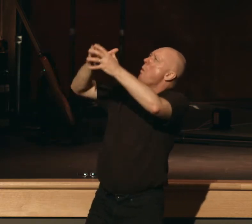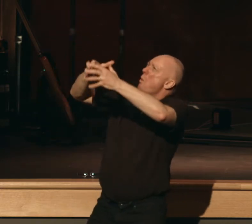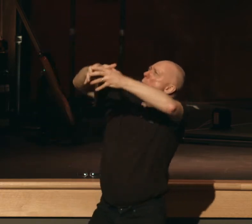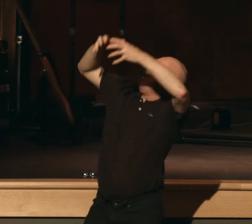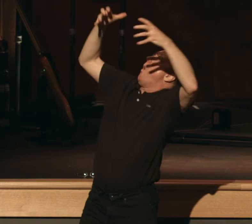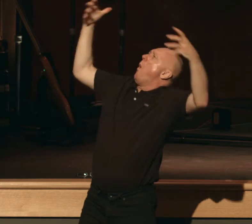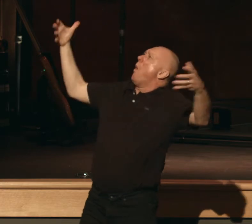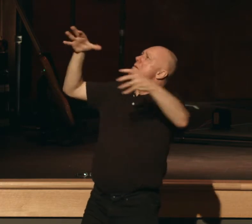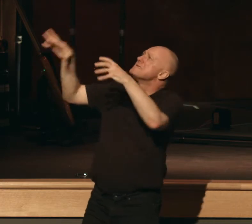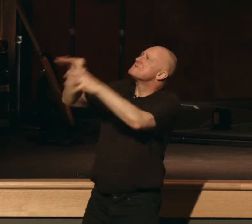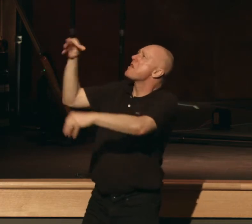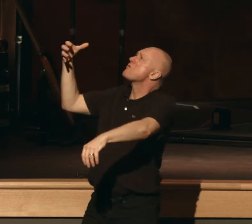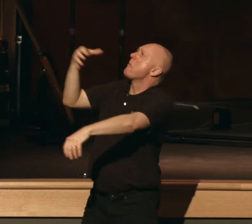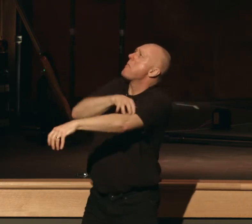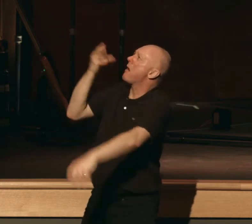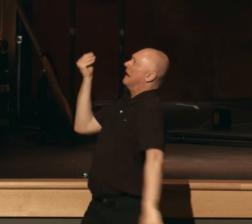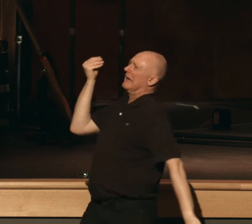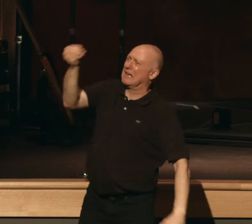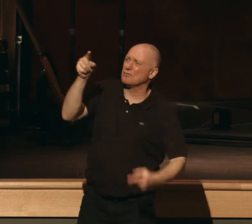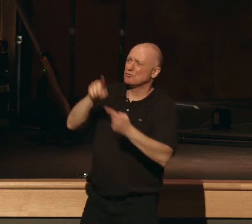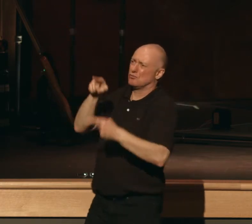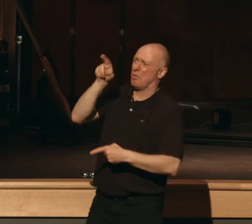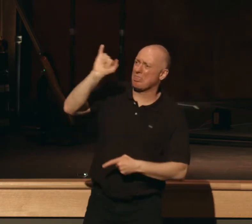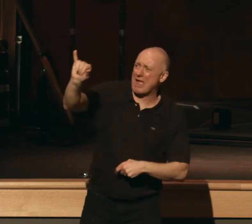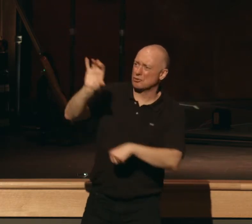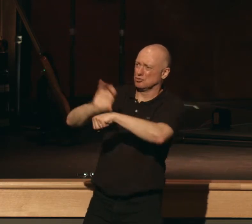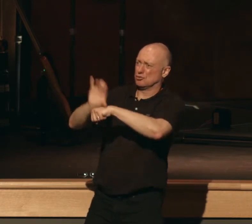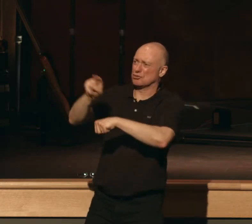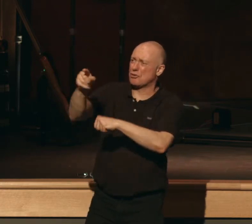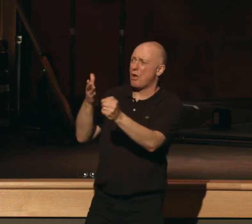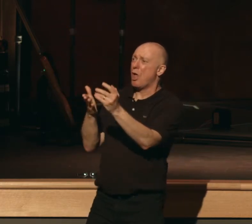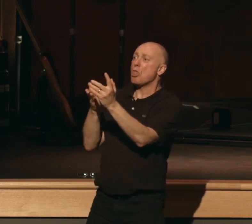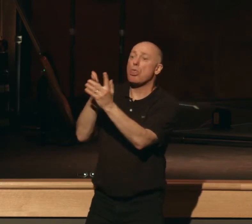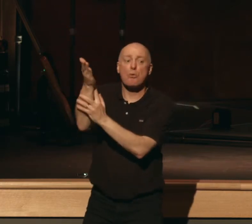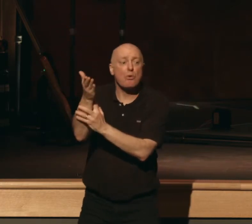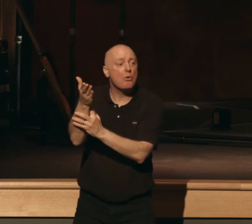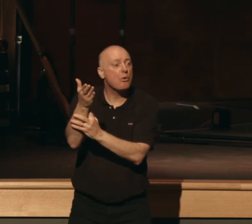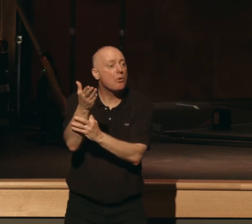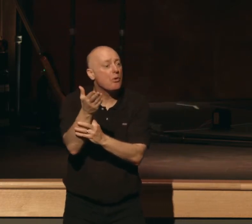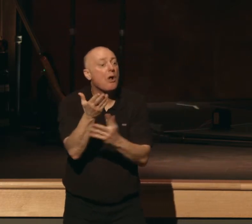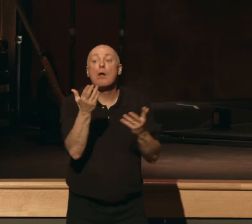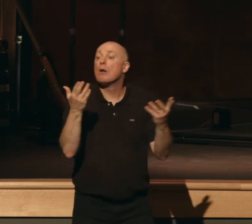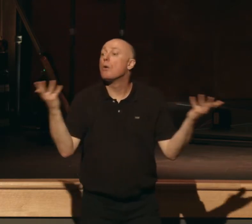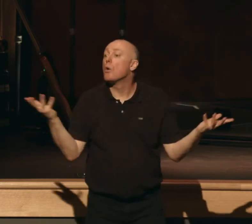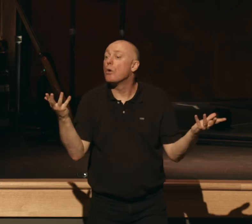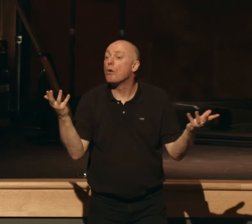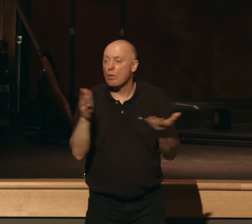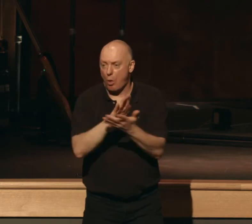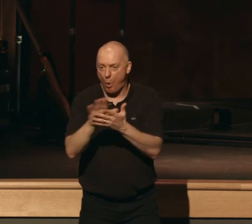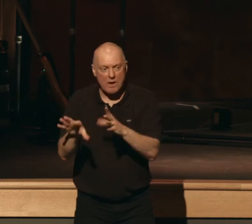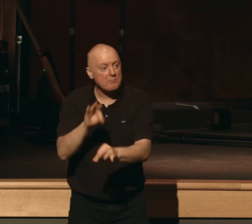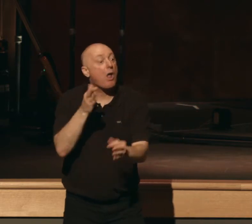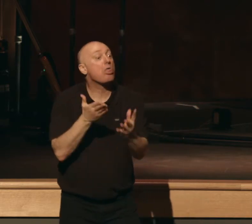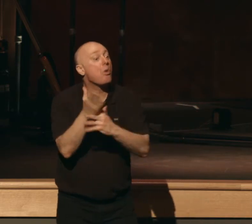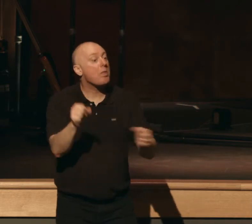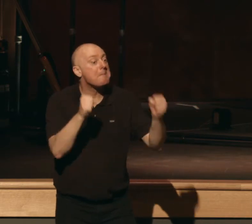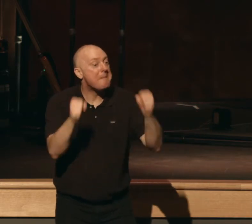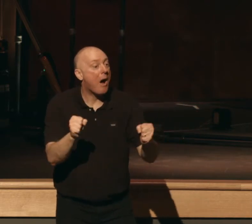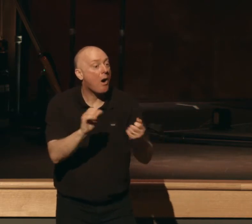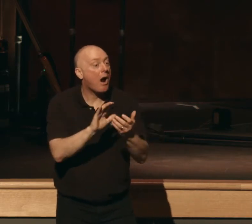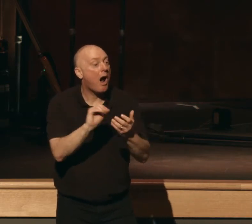amount of spiritual power through the source of power, who is the Holy